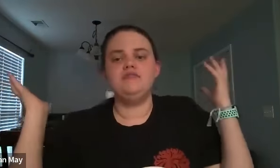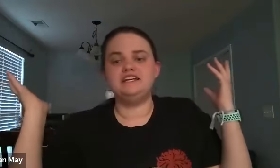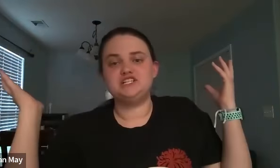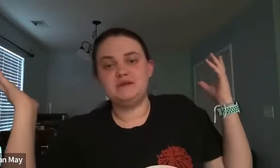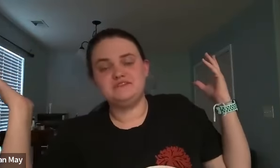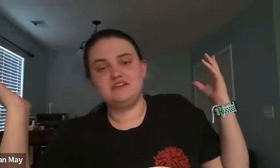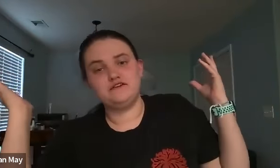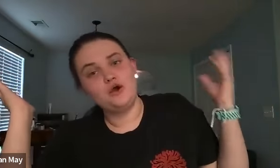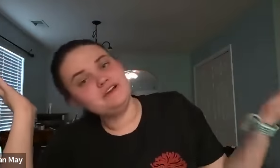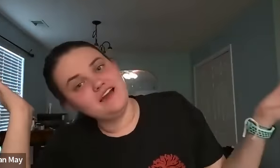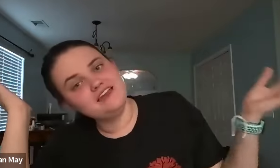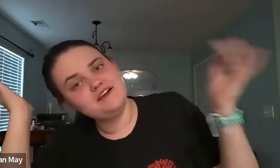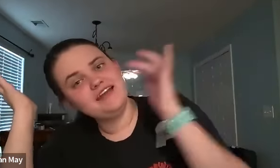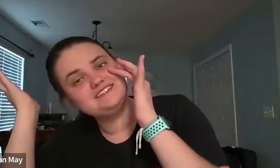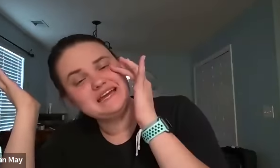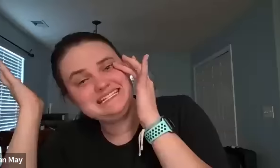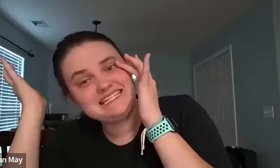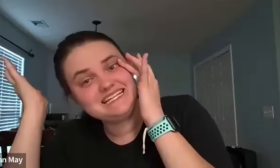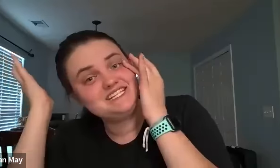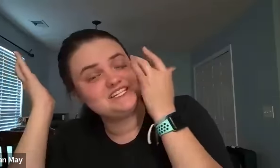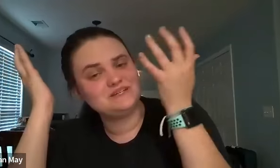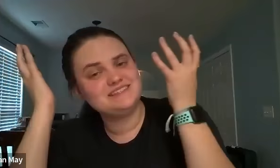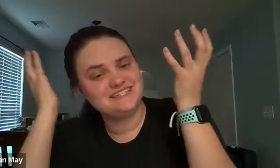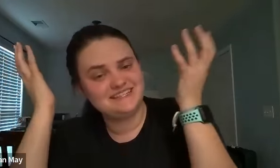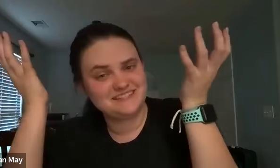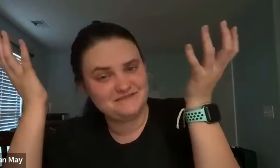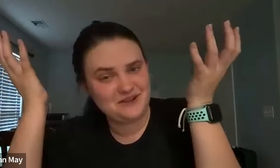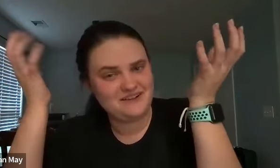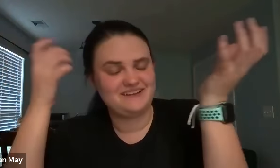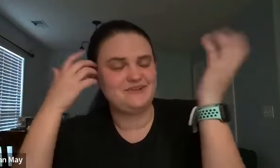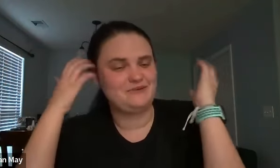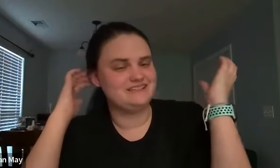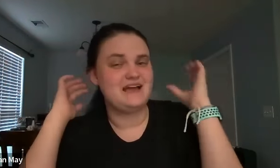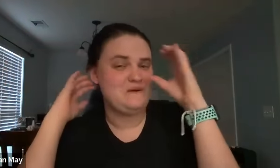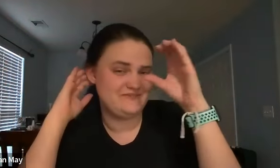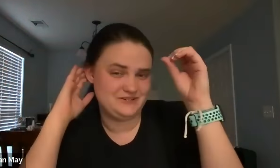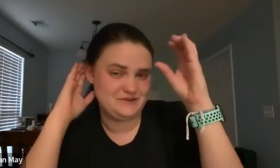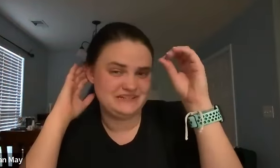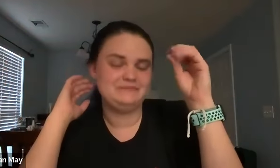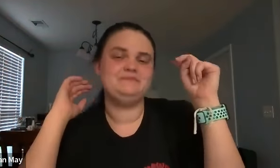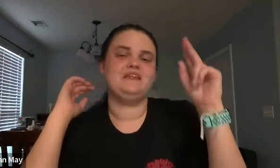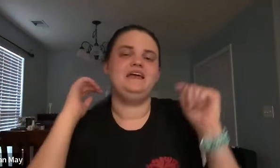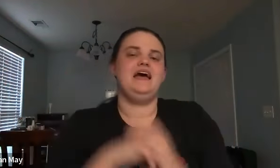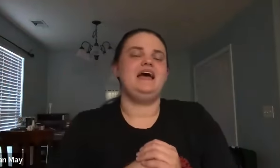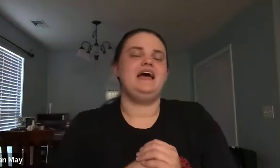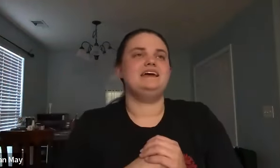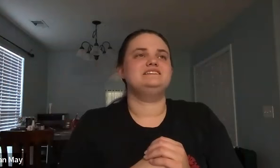That just made me think of coconut. Okay, so I did just recently see the sign for coconut for once. I always finger spelled it. And